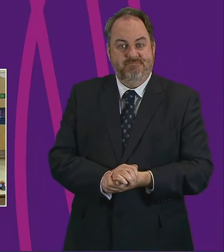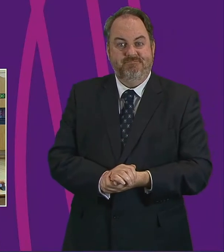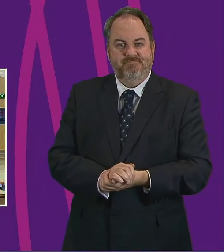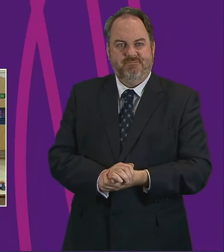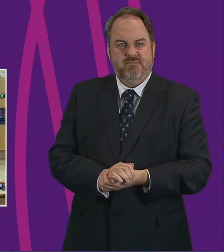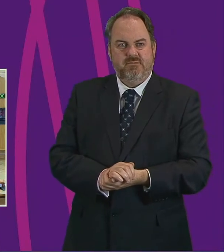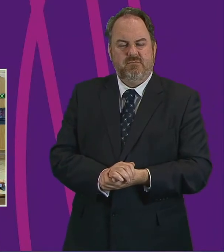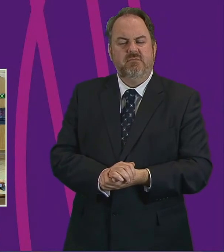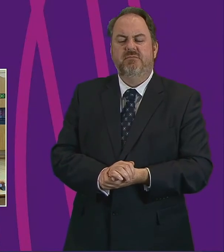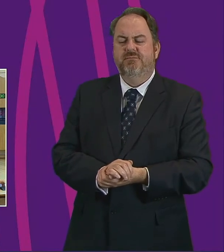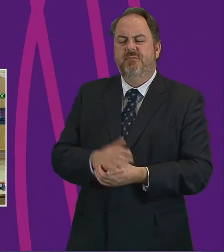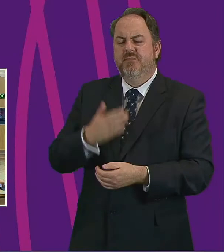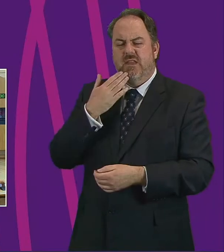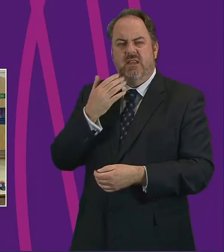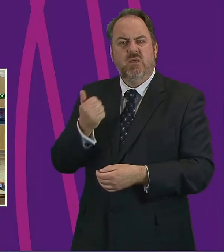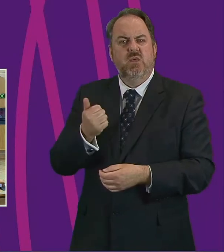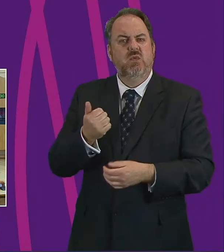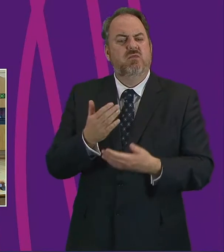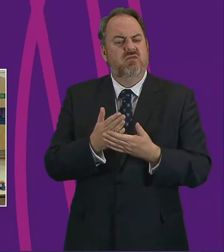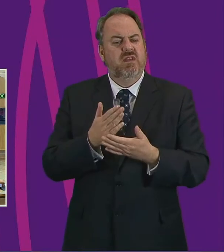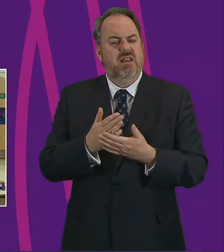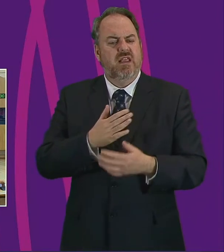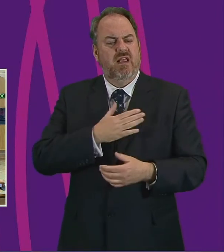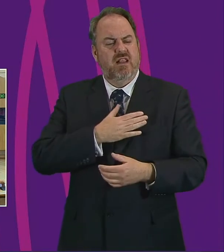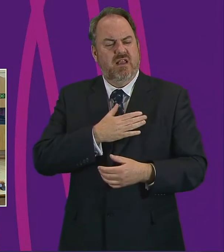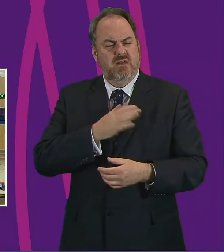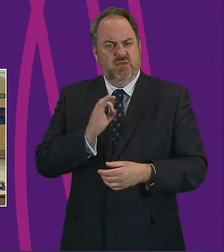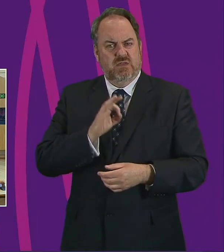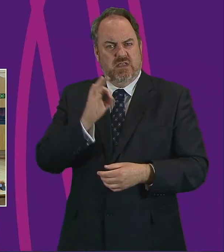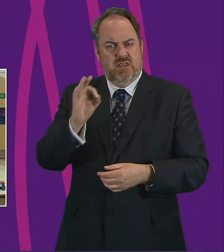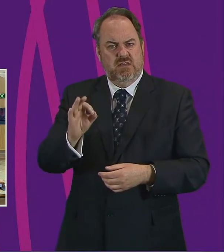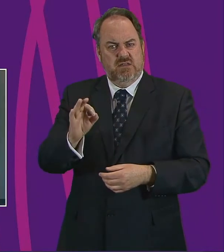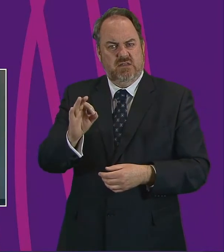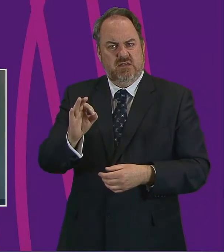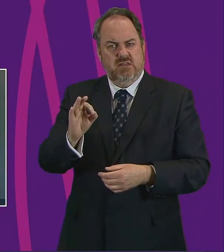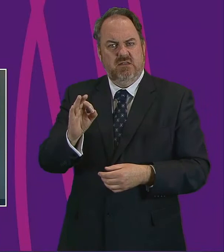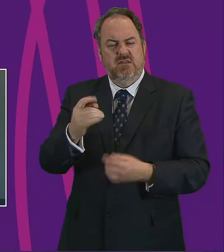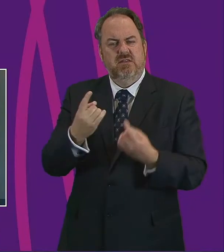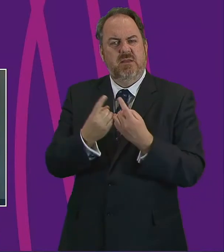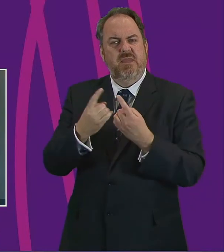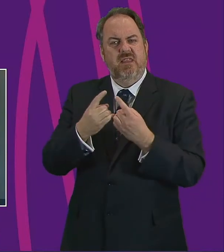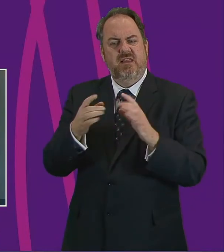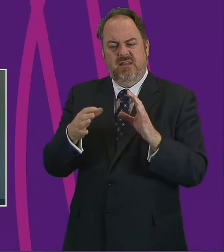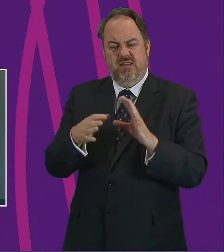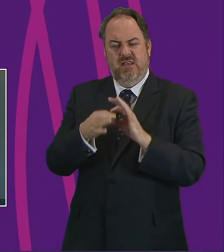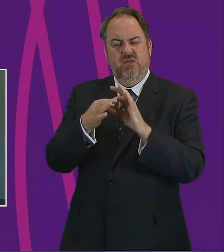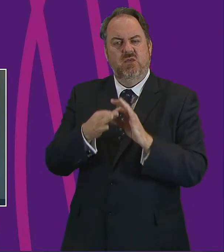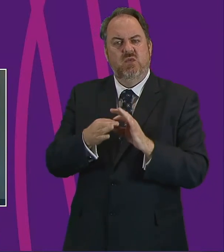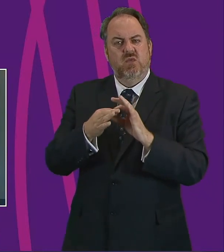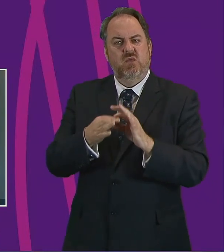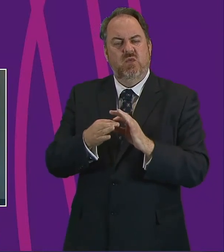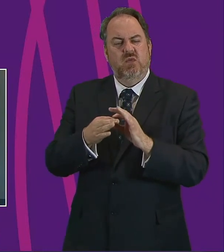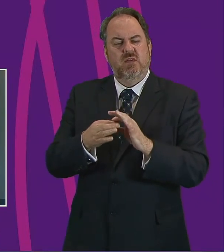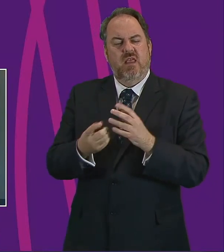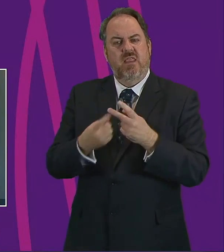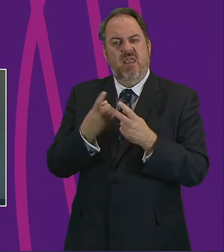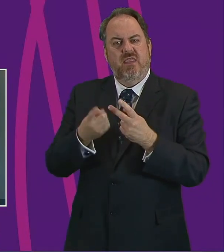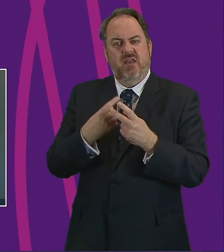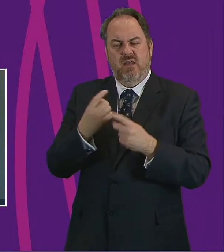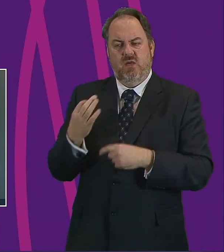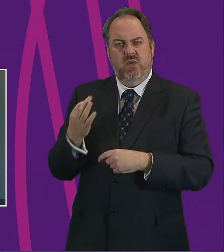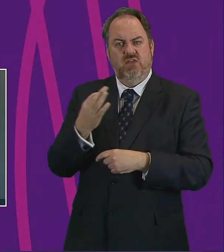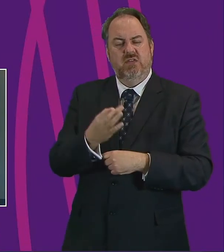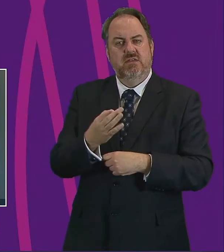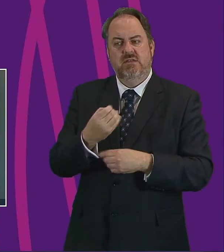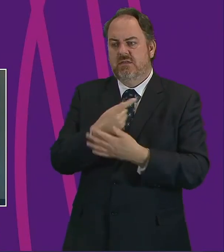Thank you, Presiding Officer. I wonder if I can return to a point made by Mr Gibson, and that is in regard to teachers